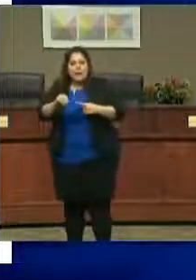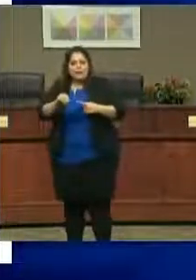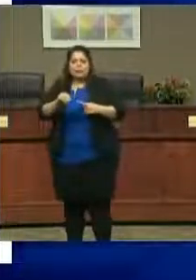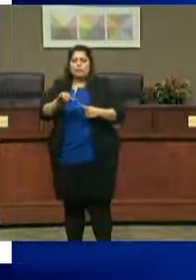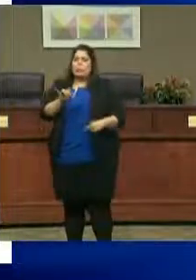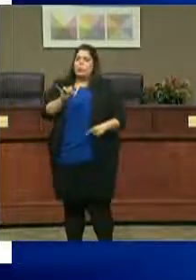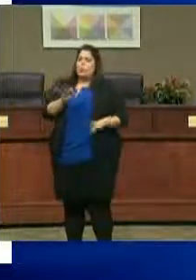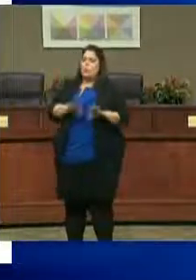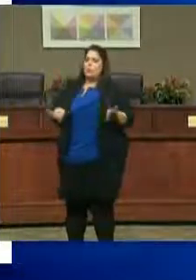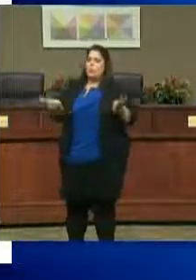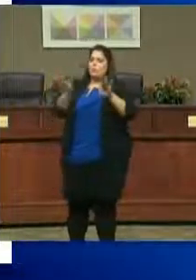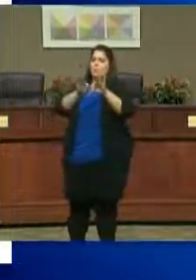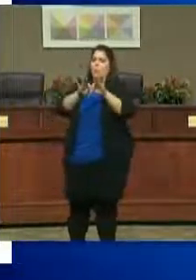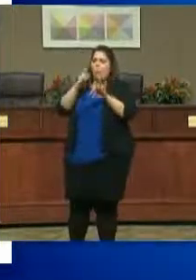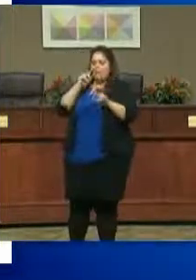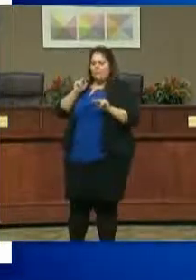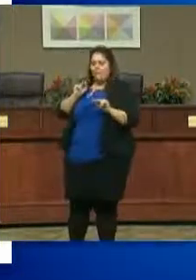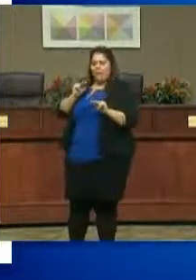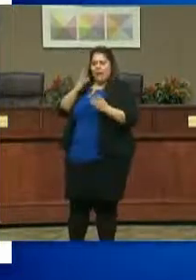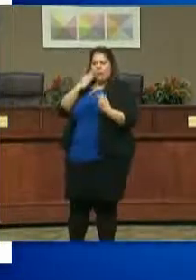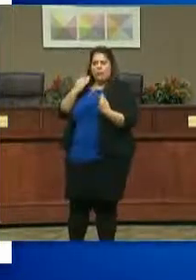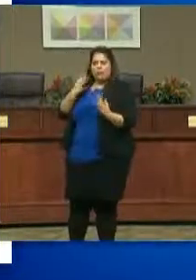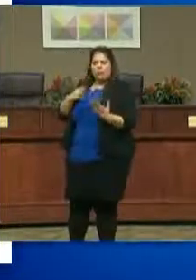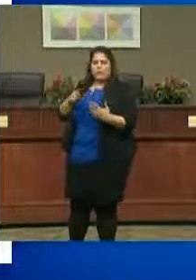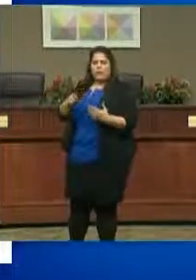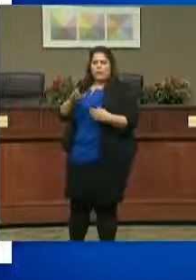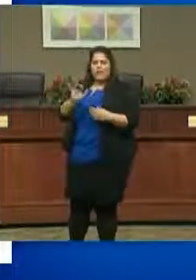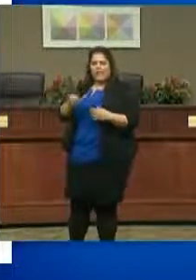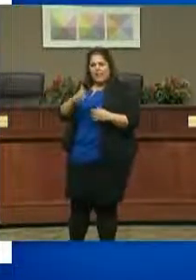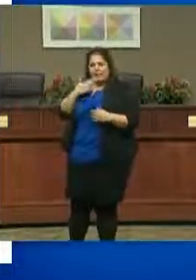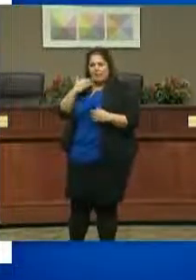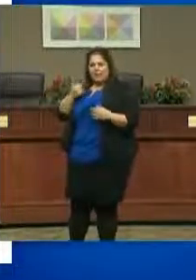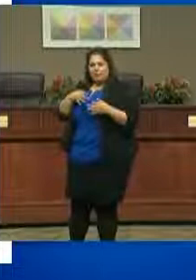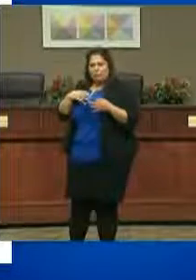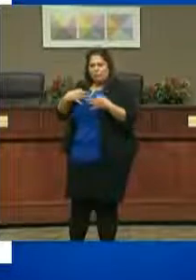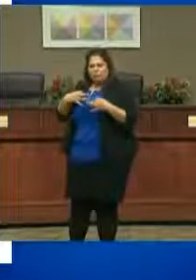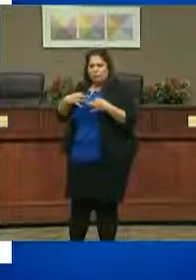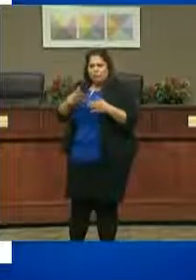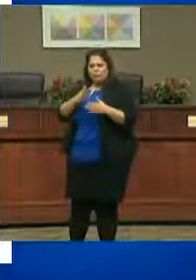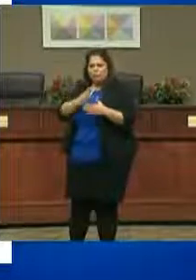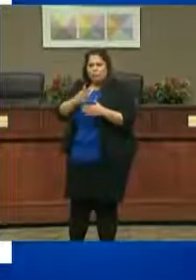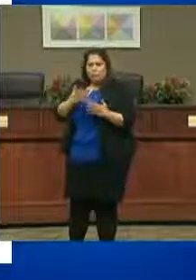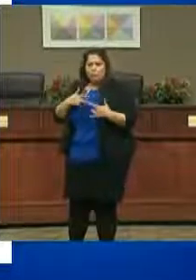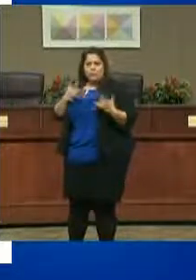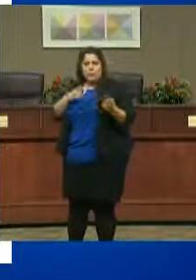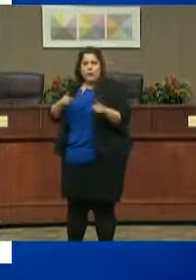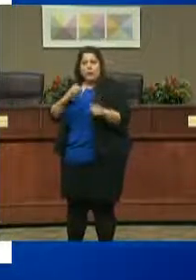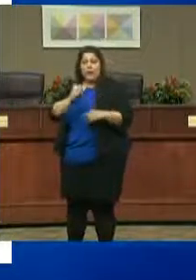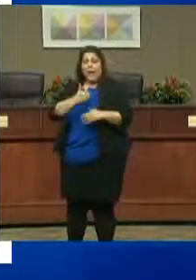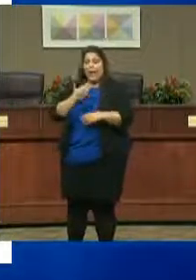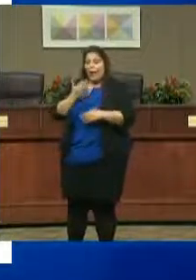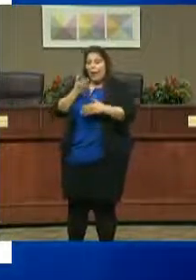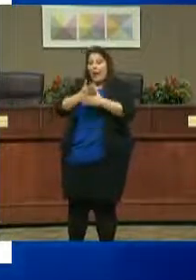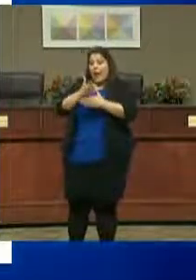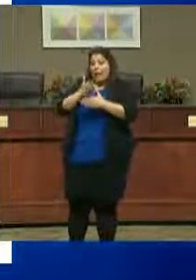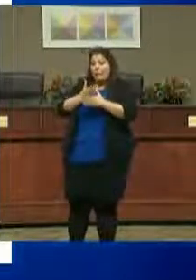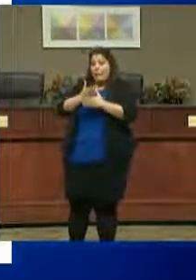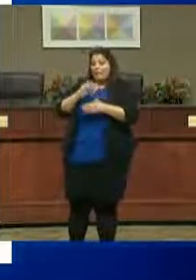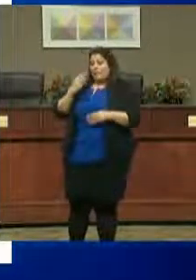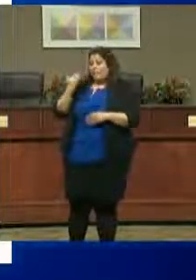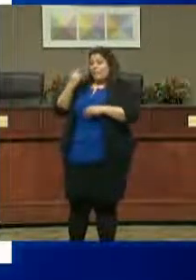pandemic, following the data. And right now, our average 14 days is